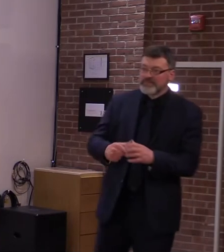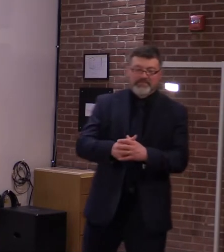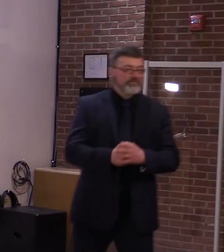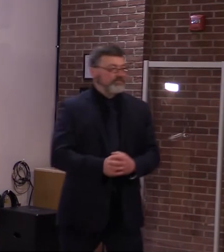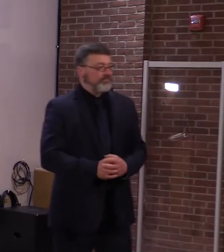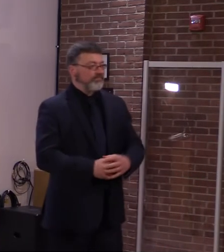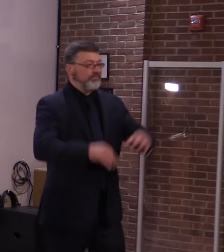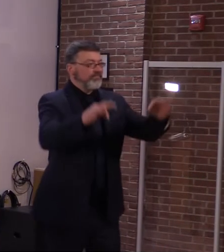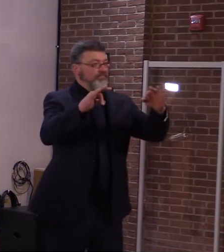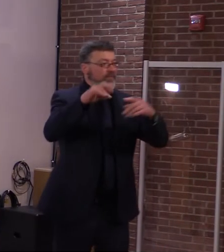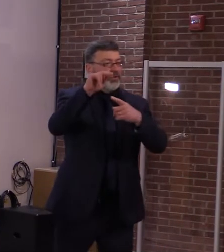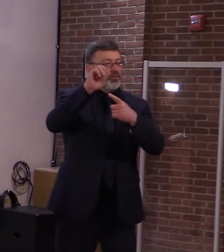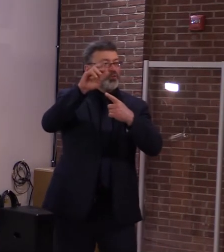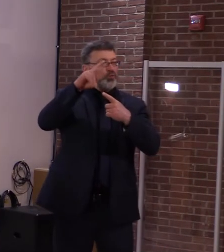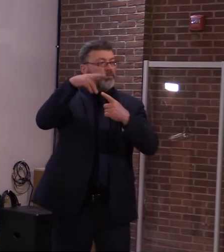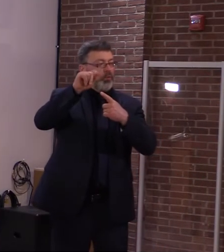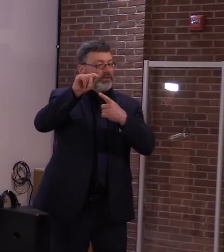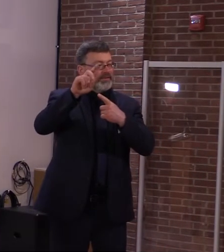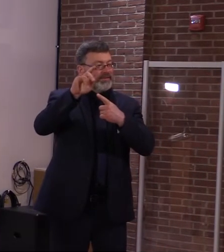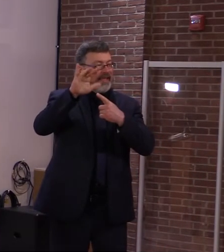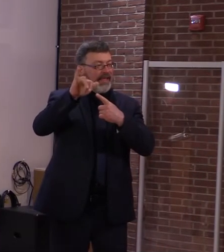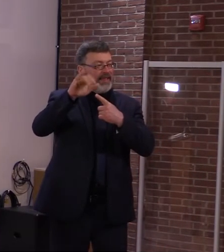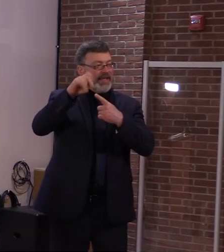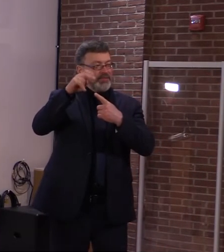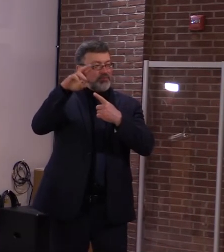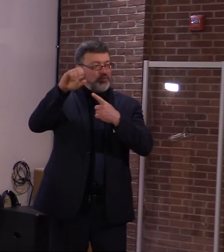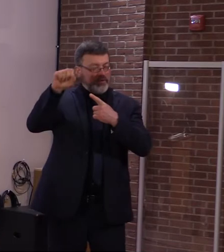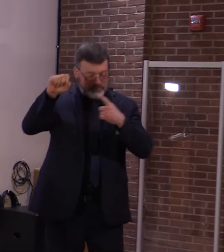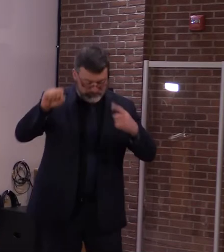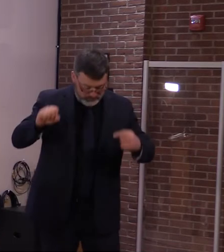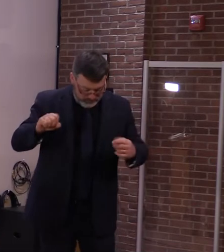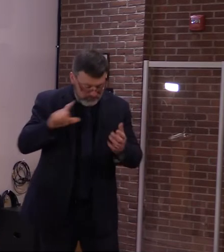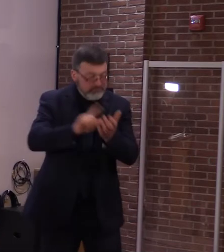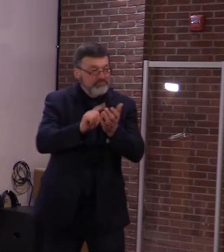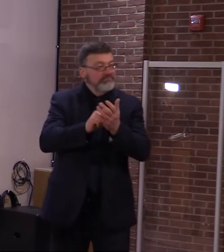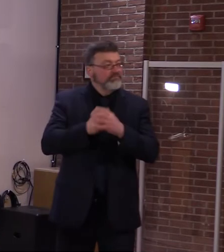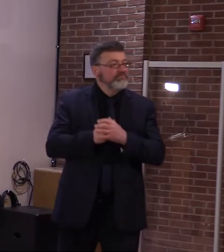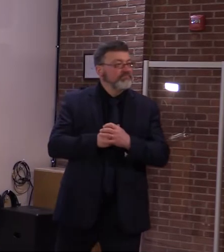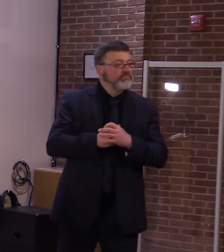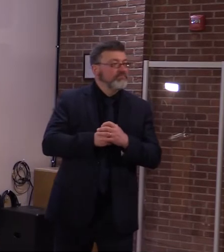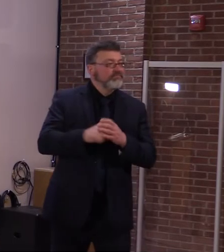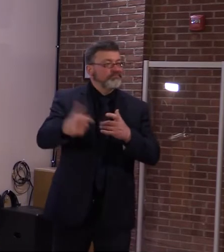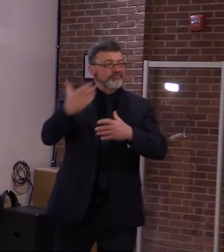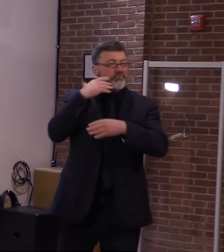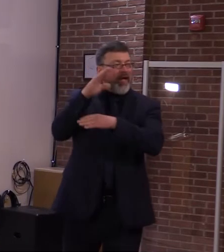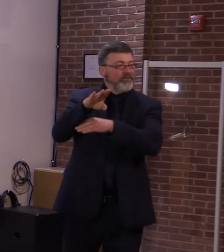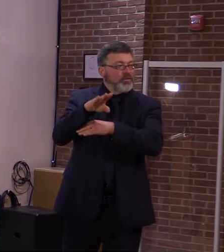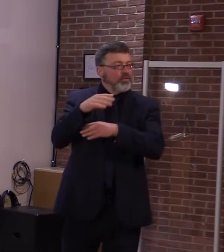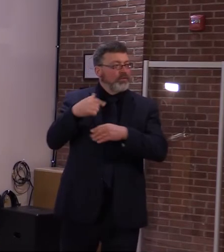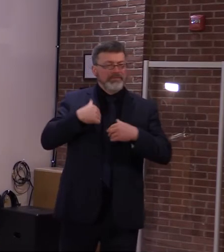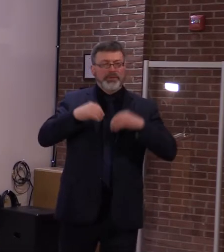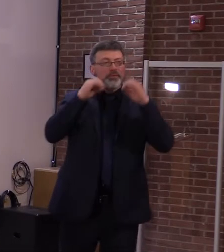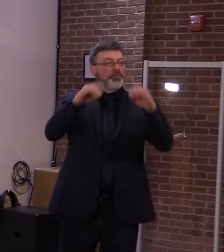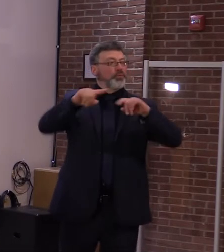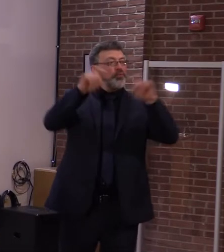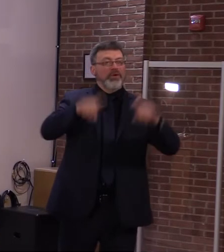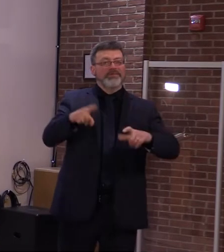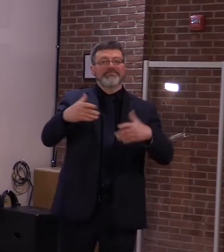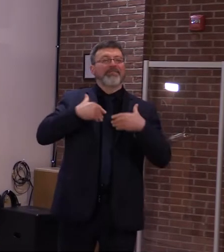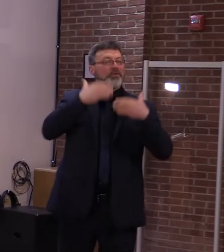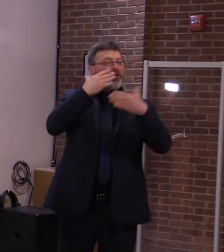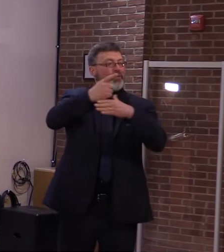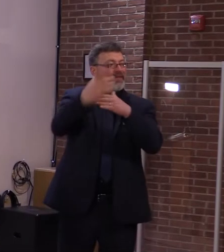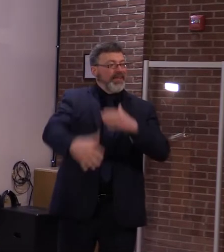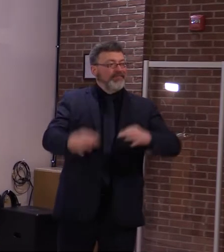Chris Roy, Newport Daily Express. Yes, good afternoon. I have no questions this afternoon. Thanks.